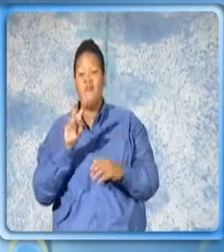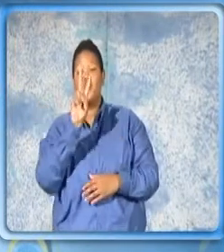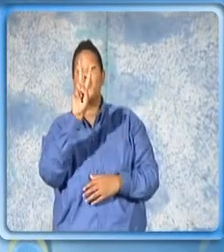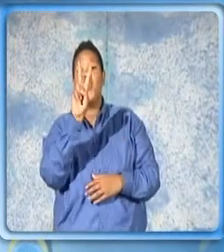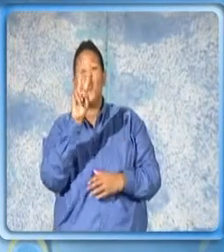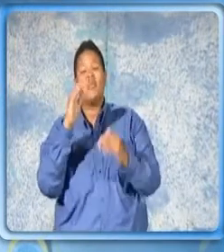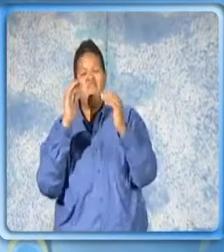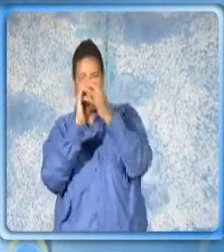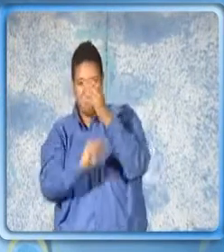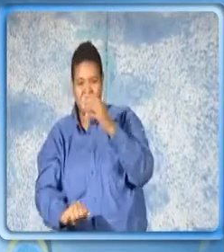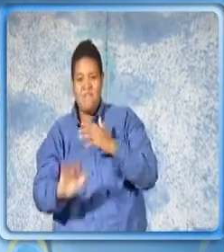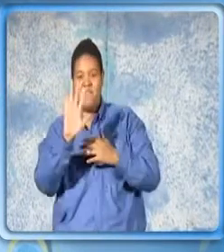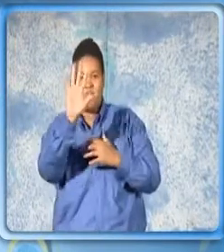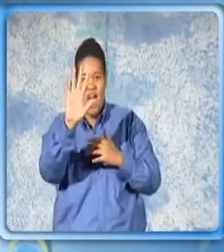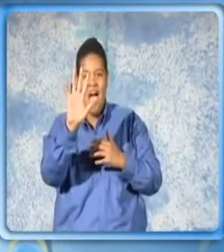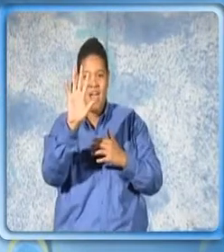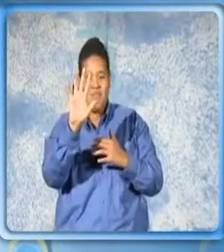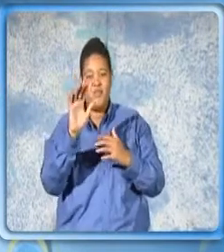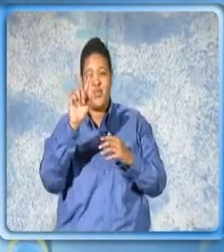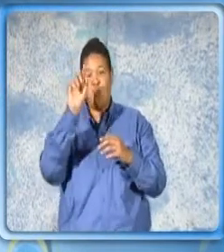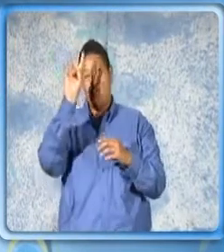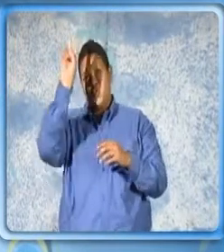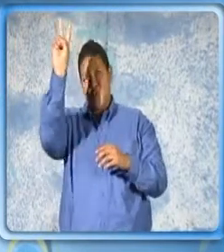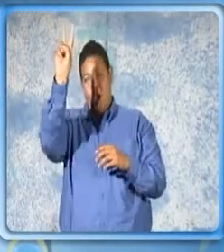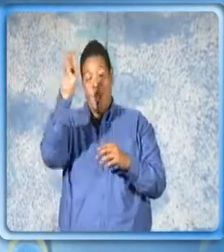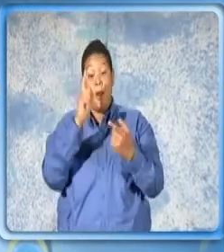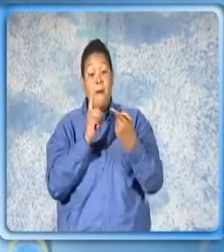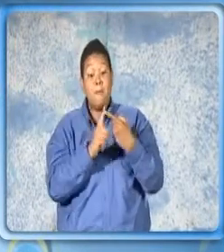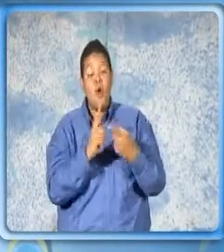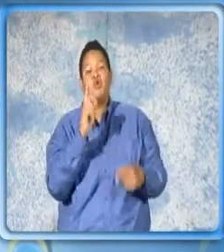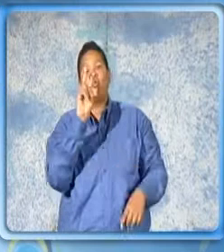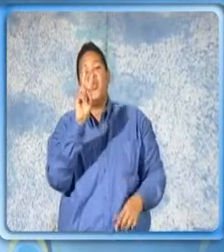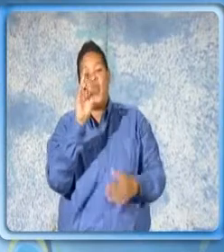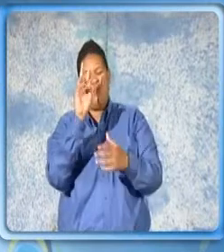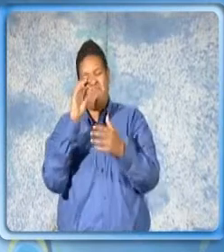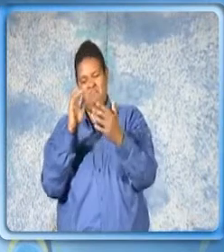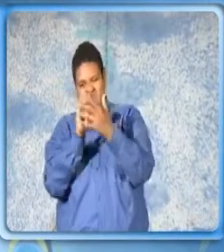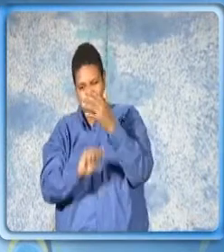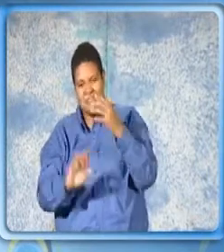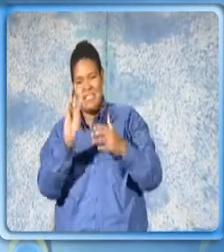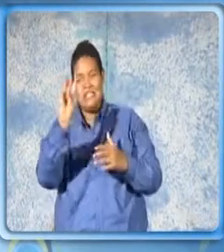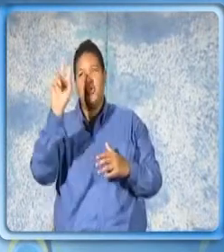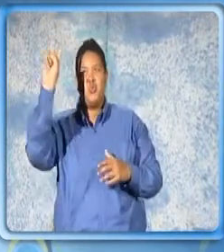minus 5 squared plus 2 minus 6 squared.